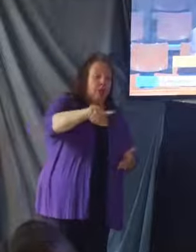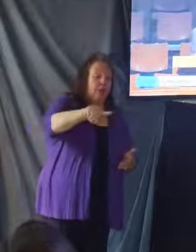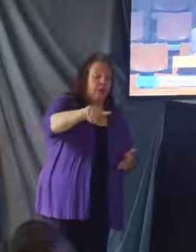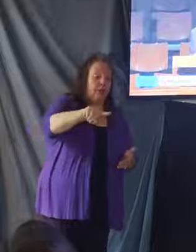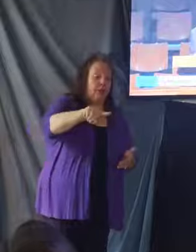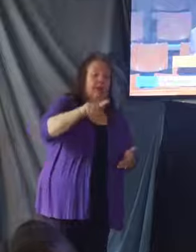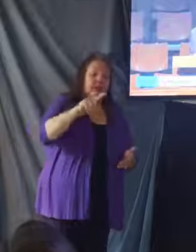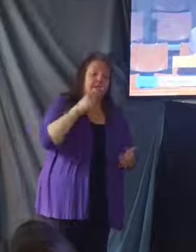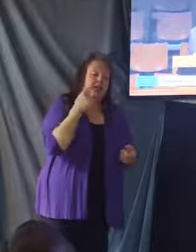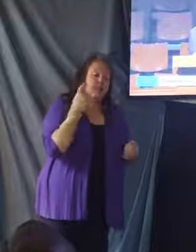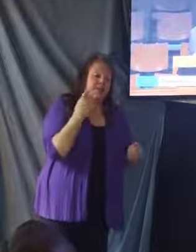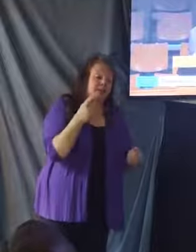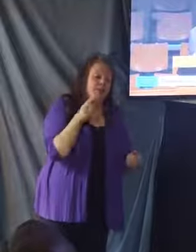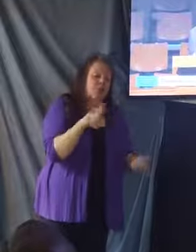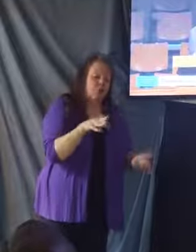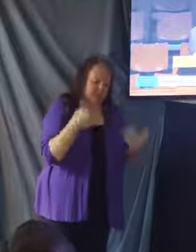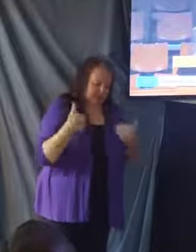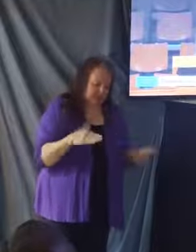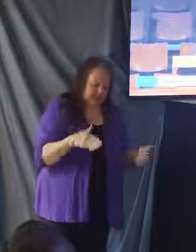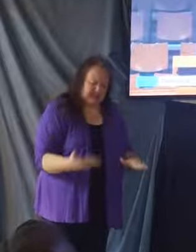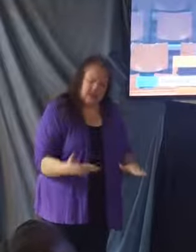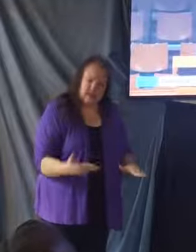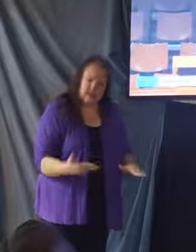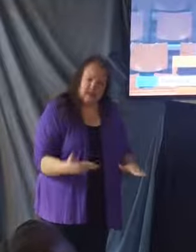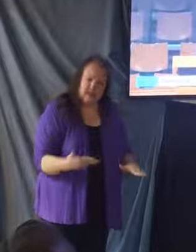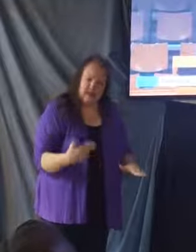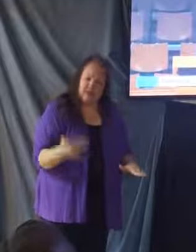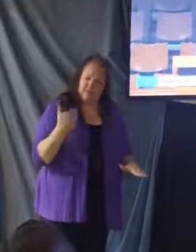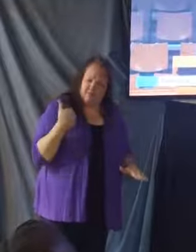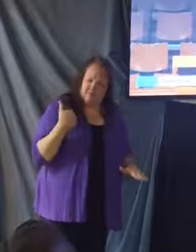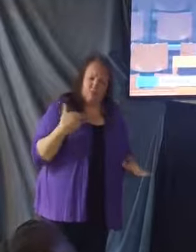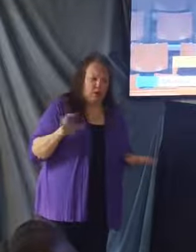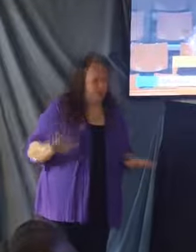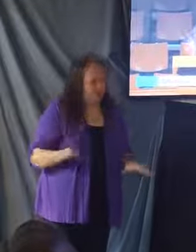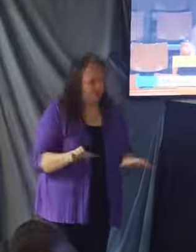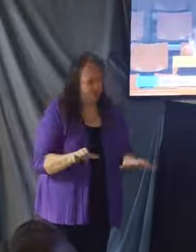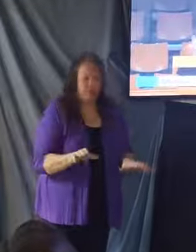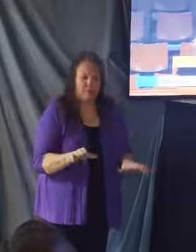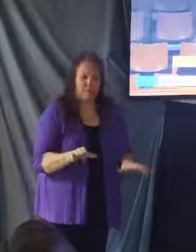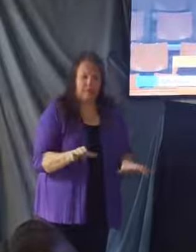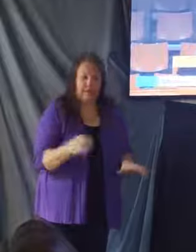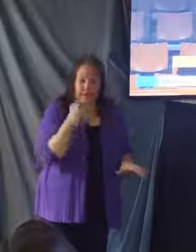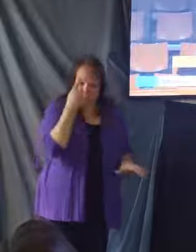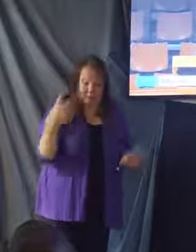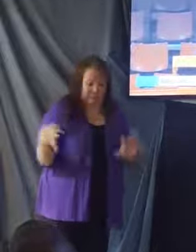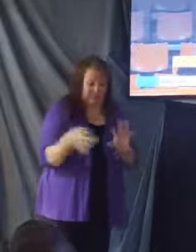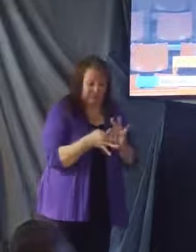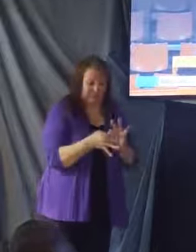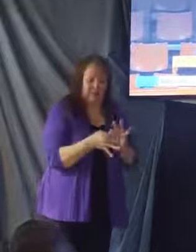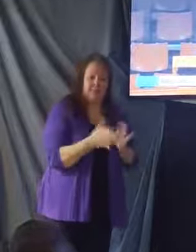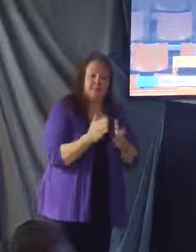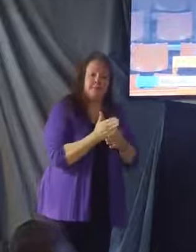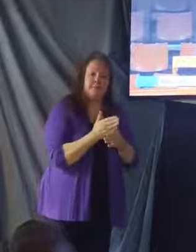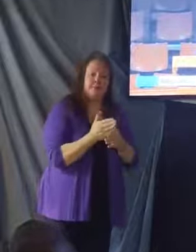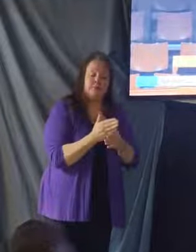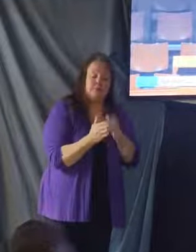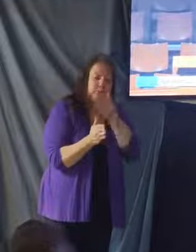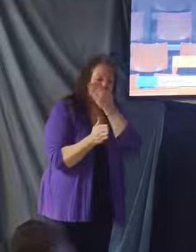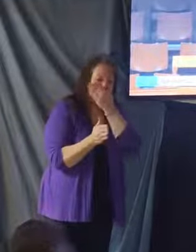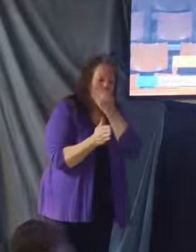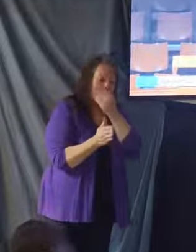your trespasses and sins, in which you formerly walked. You'll note the connection here between